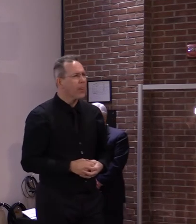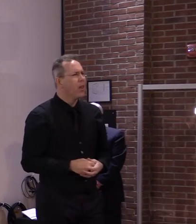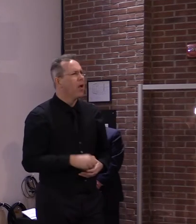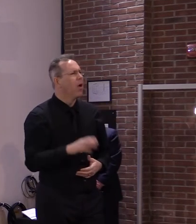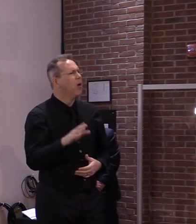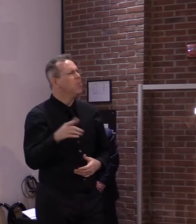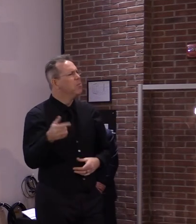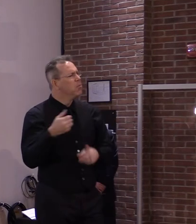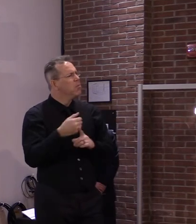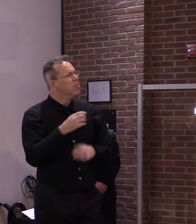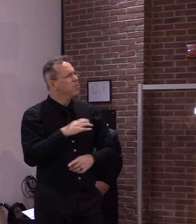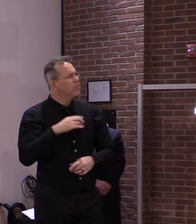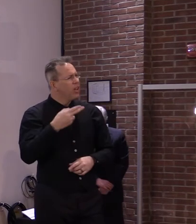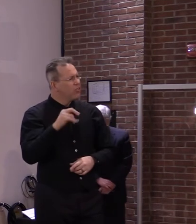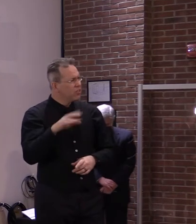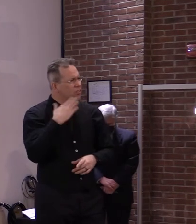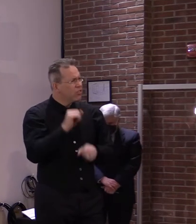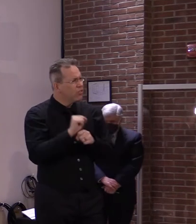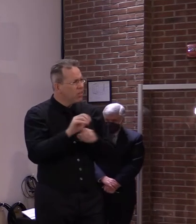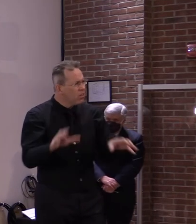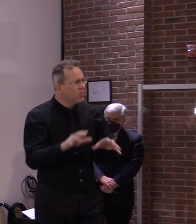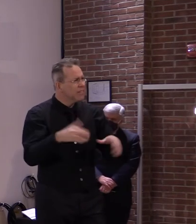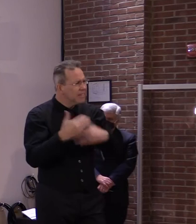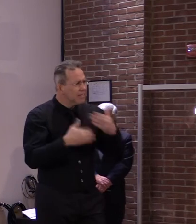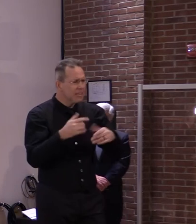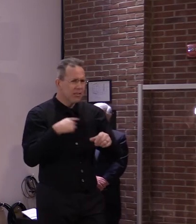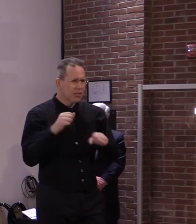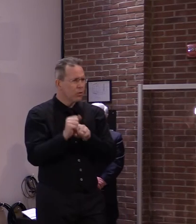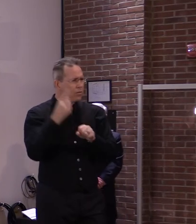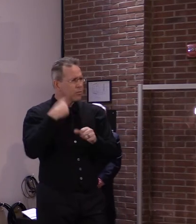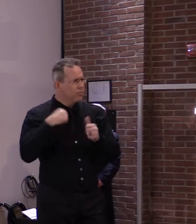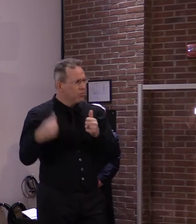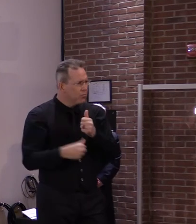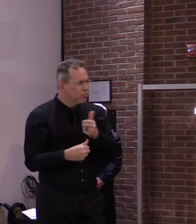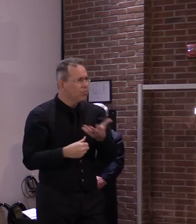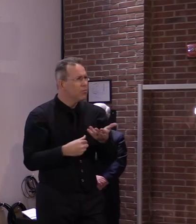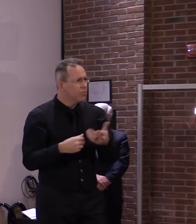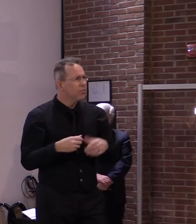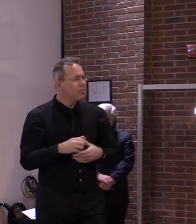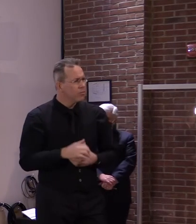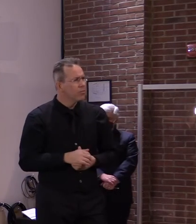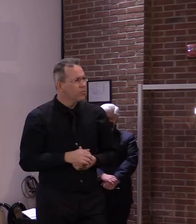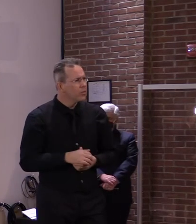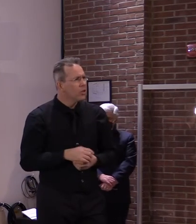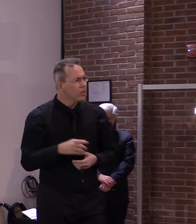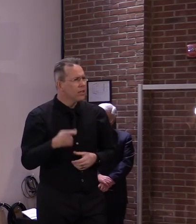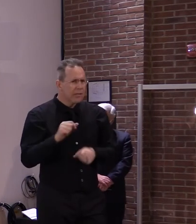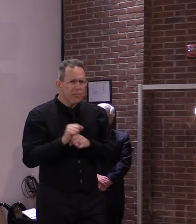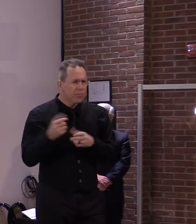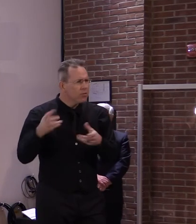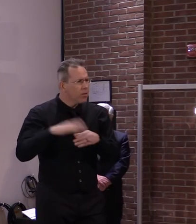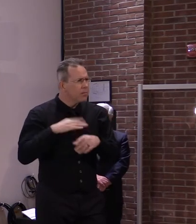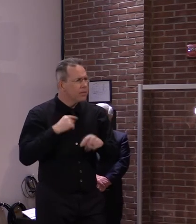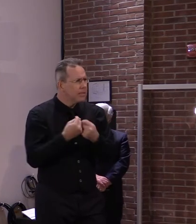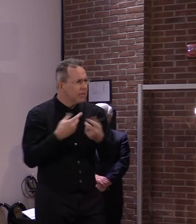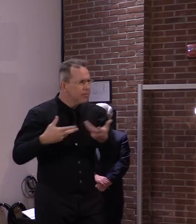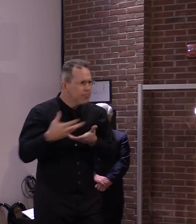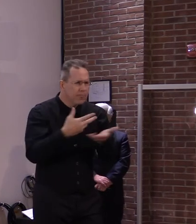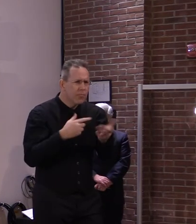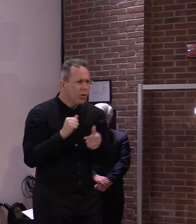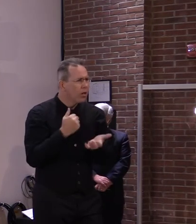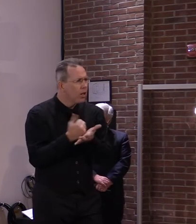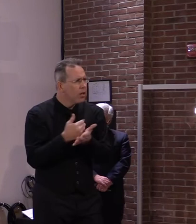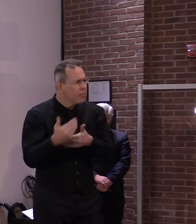commissioner as well to put these teams into place to assist in trying to get through this and again no nothing has